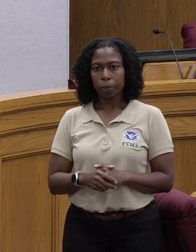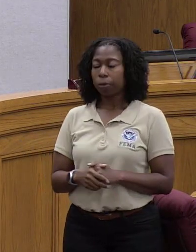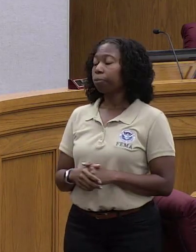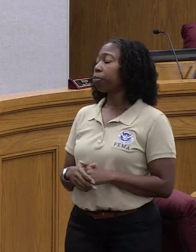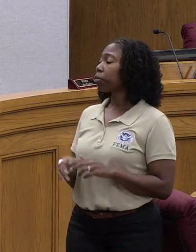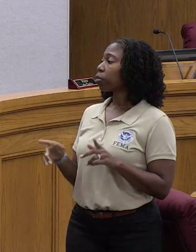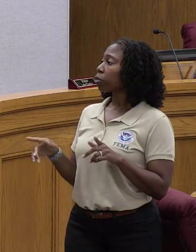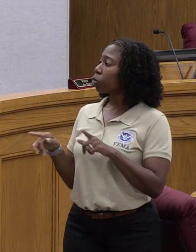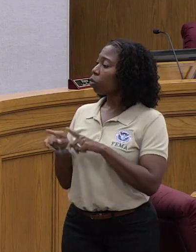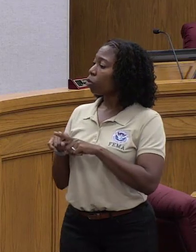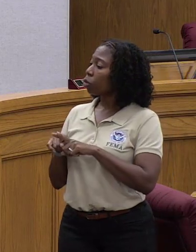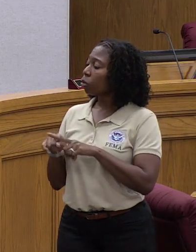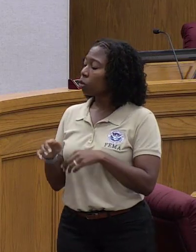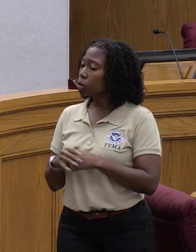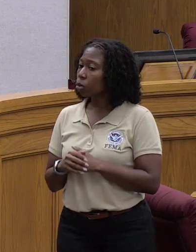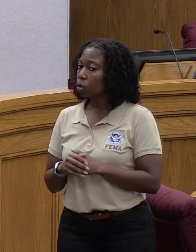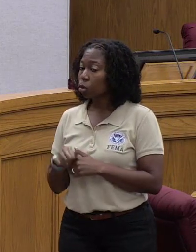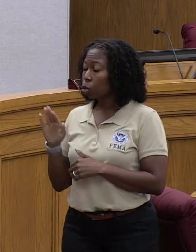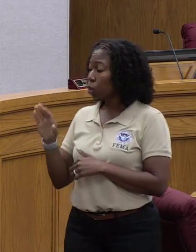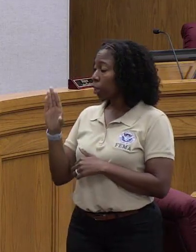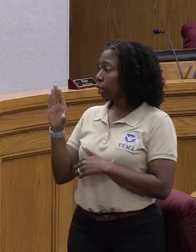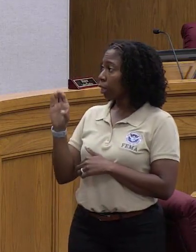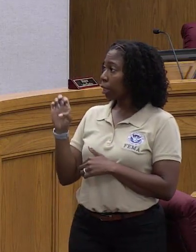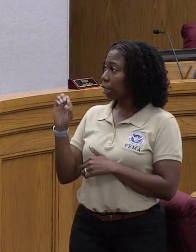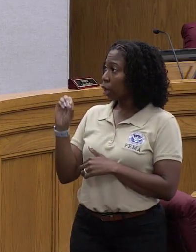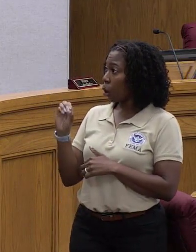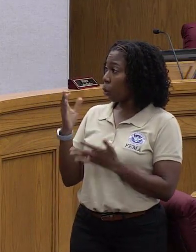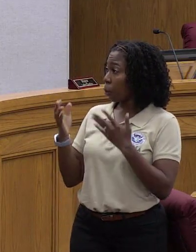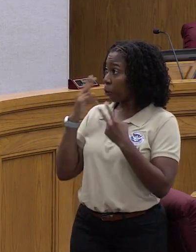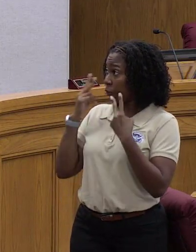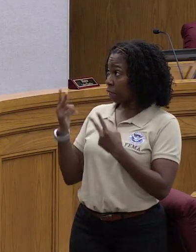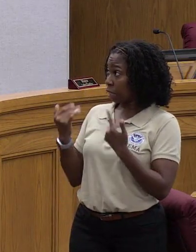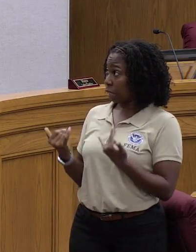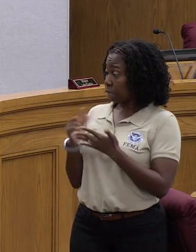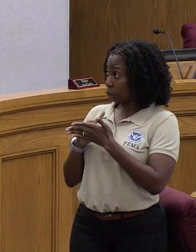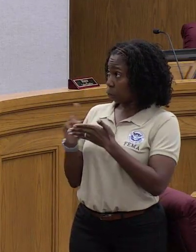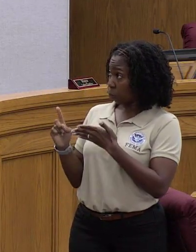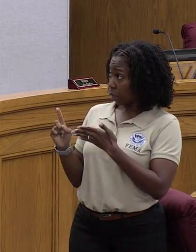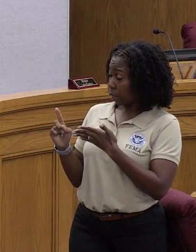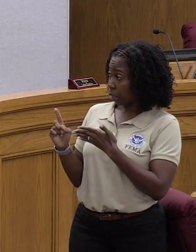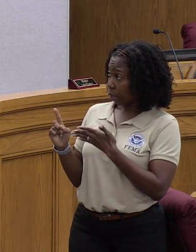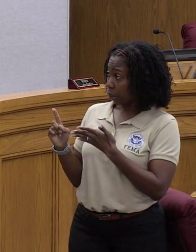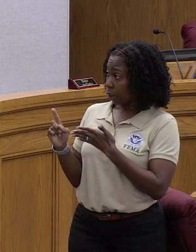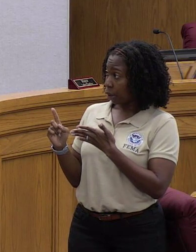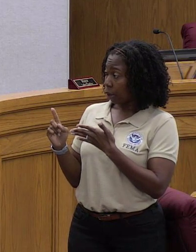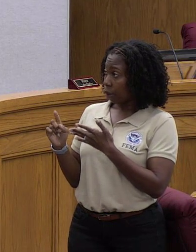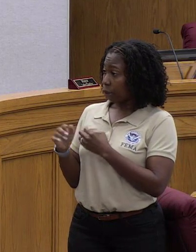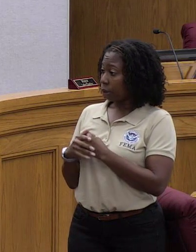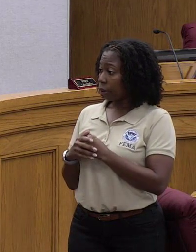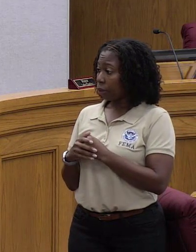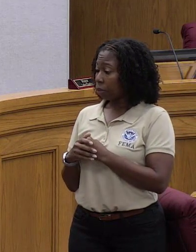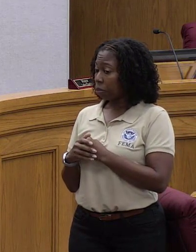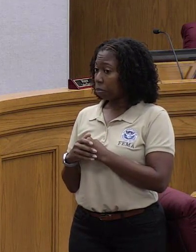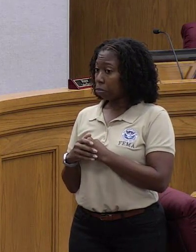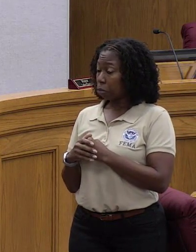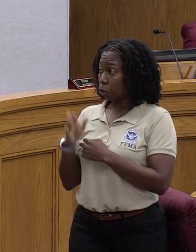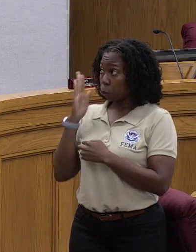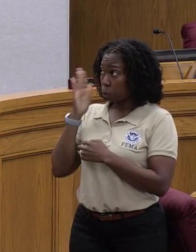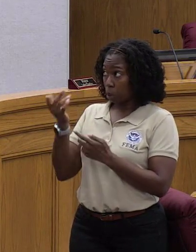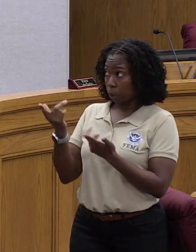Also, I was told that your CEO may be visiting this week, and I just wanted to check on whether or not he is,